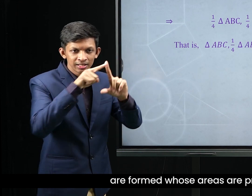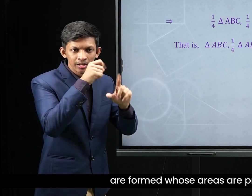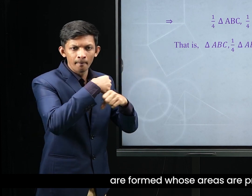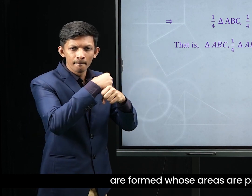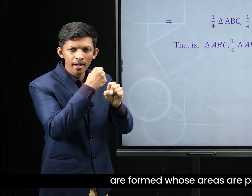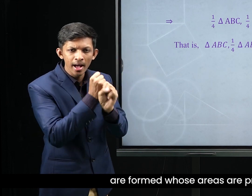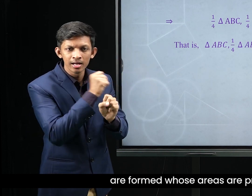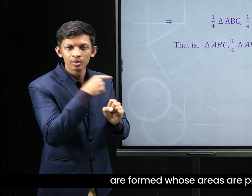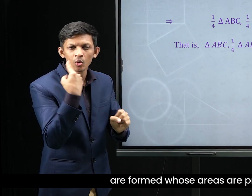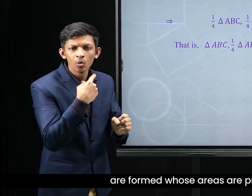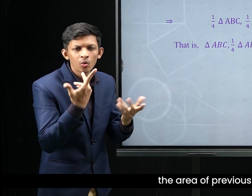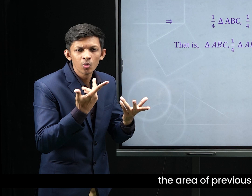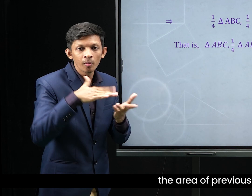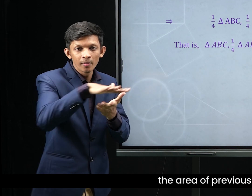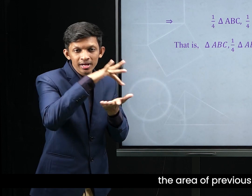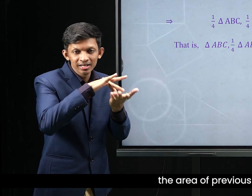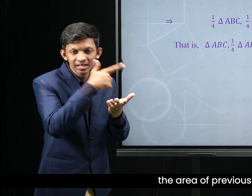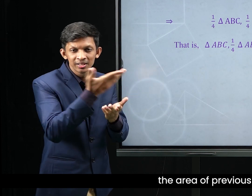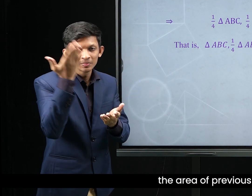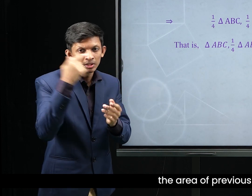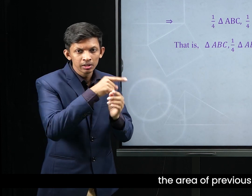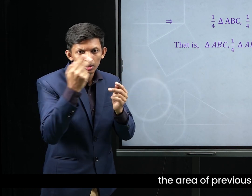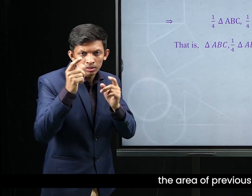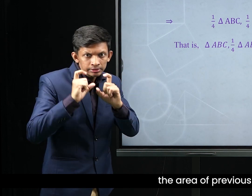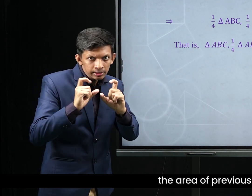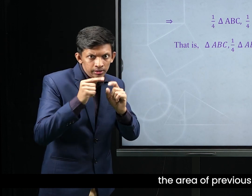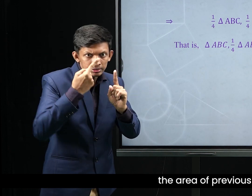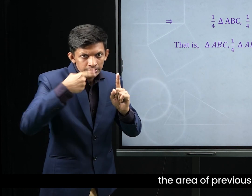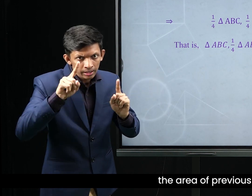are precisely 1/4 the area of previous triangle.